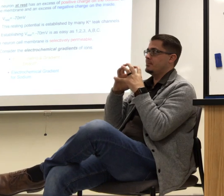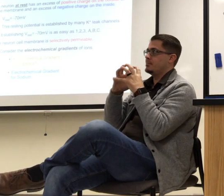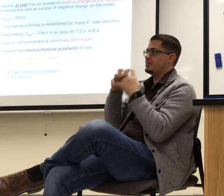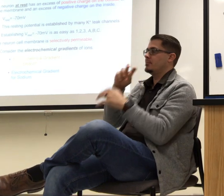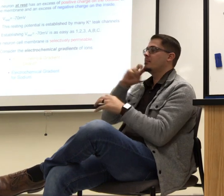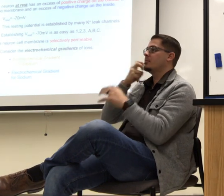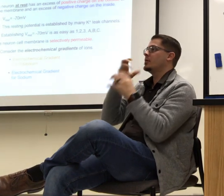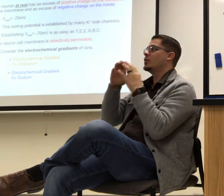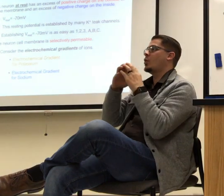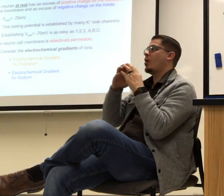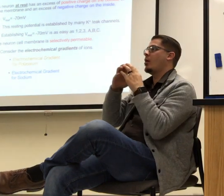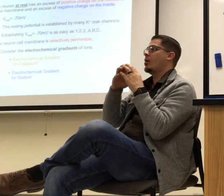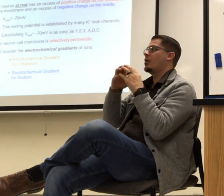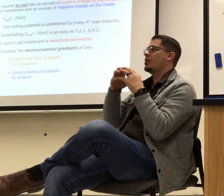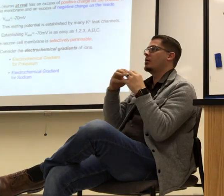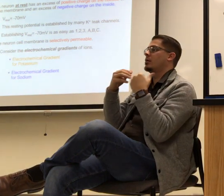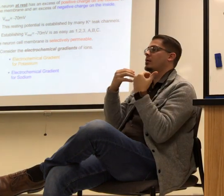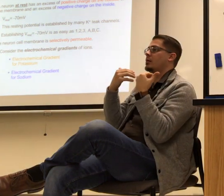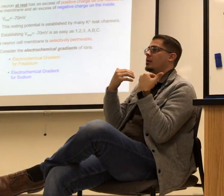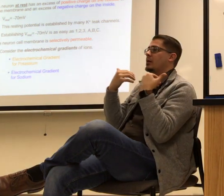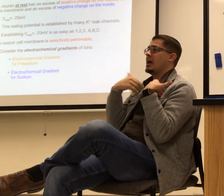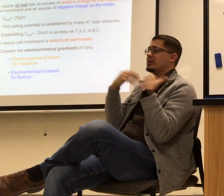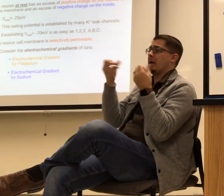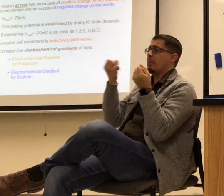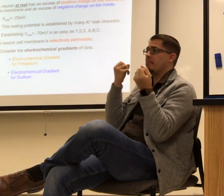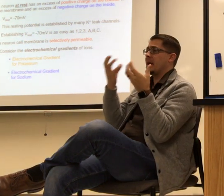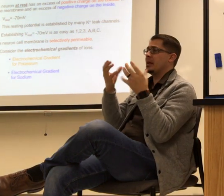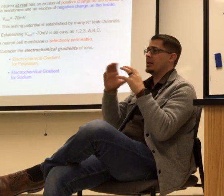there are many